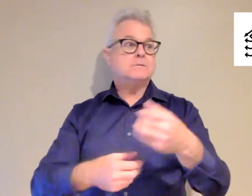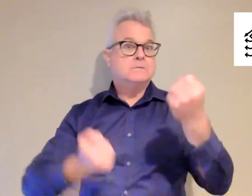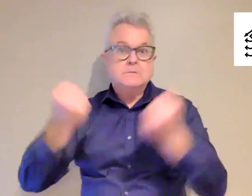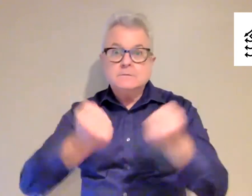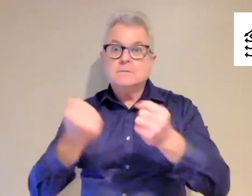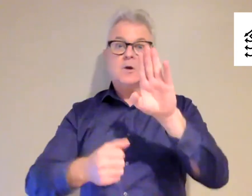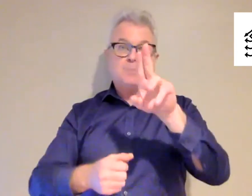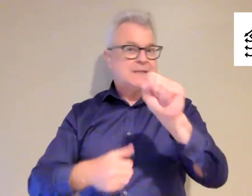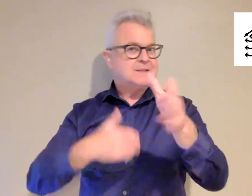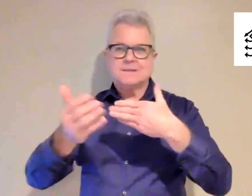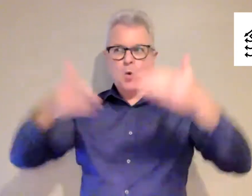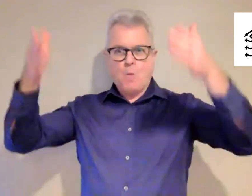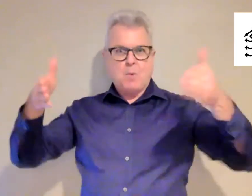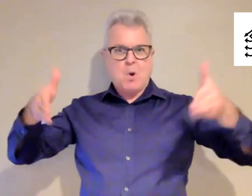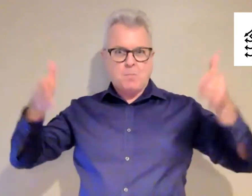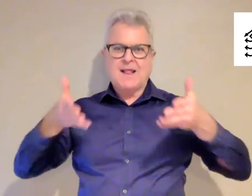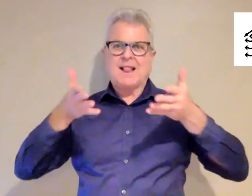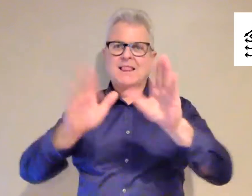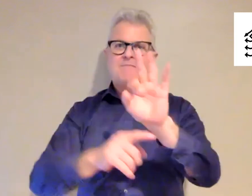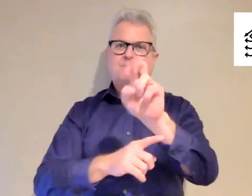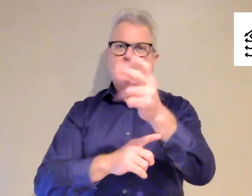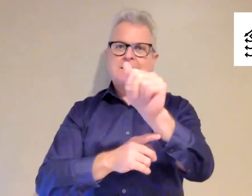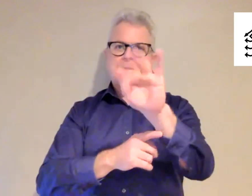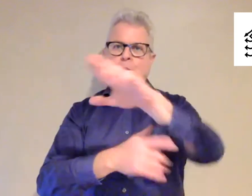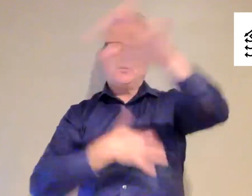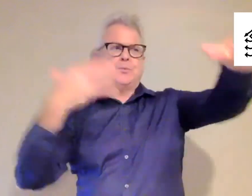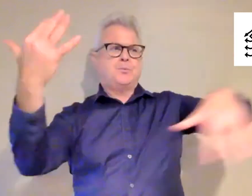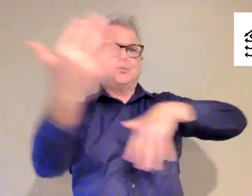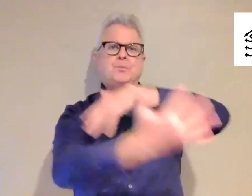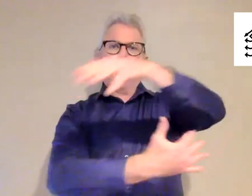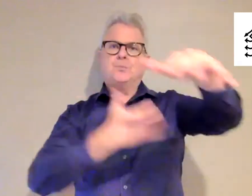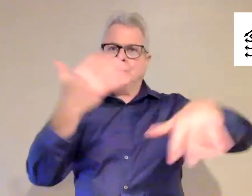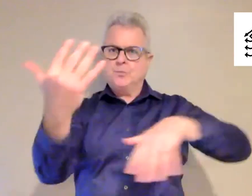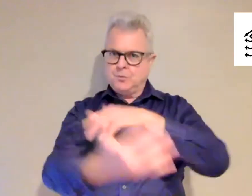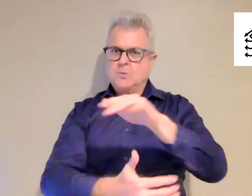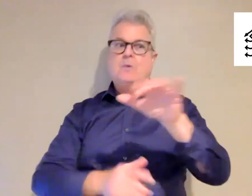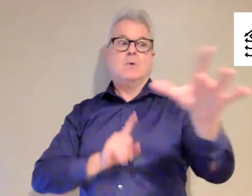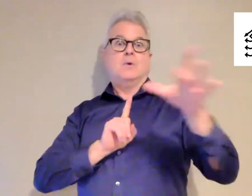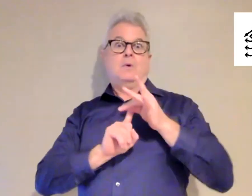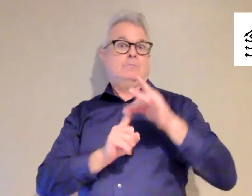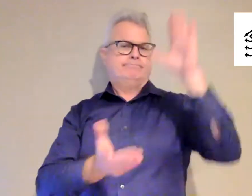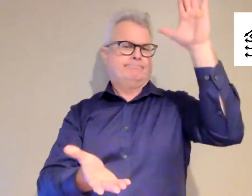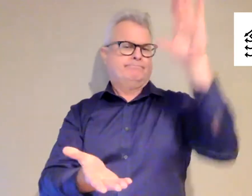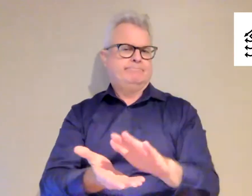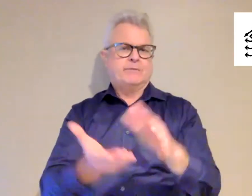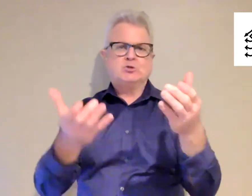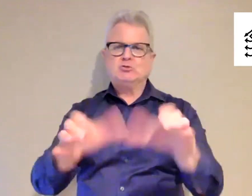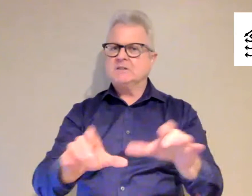your home or in your office or in the vehicle. Keep the windows open. Let the fresh air ventilate throughout and